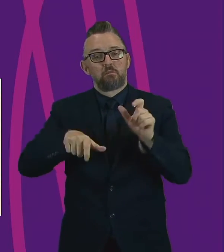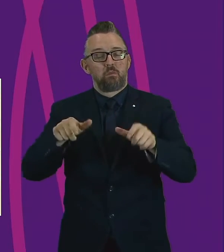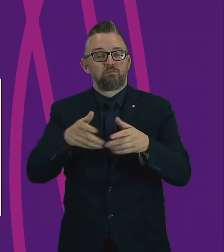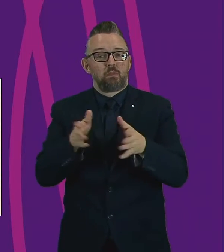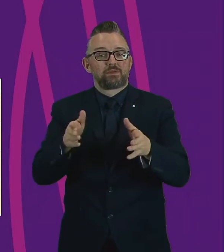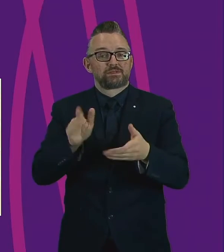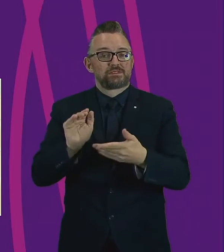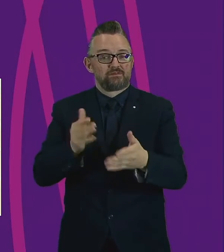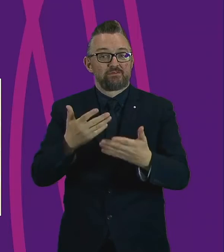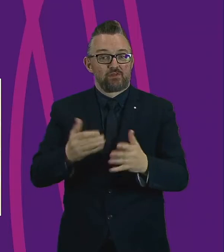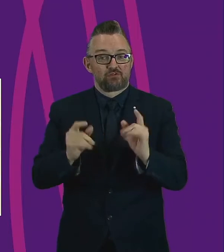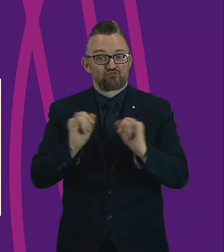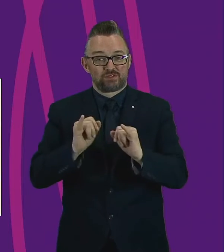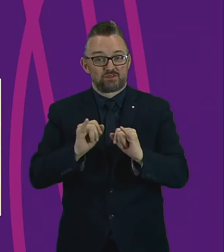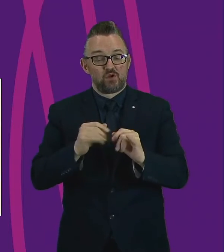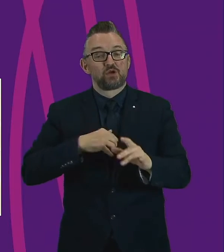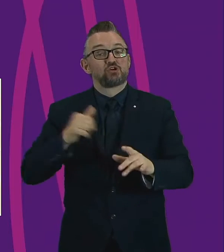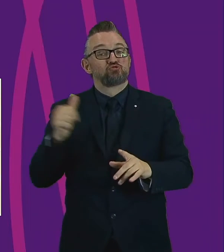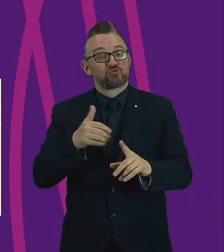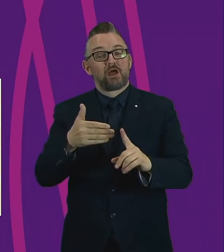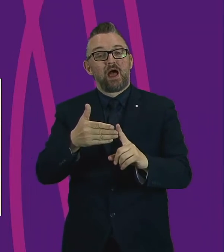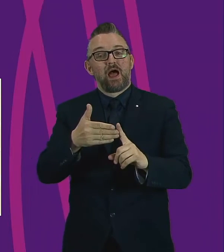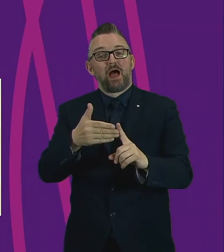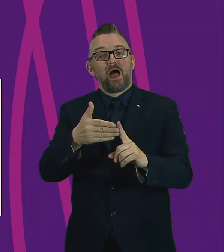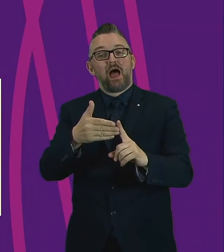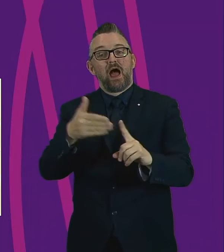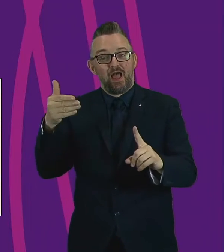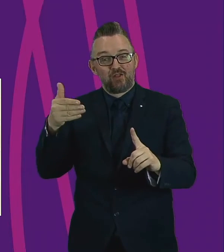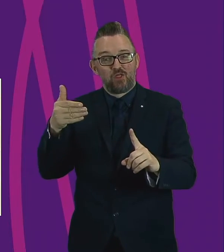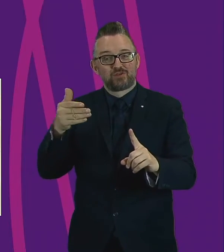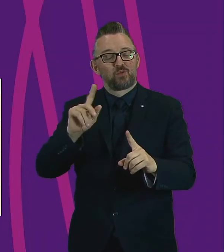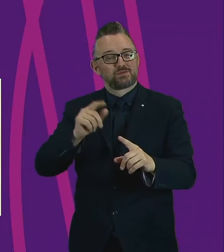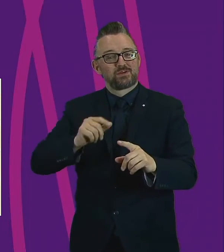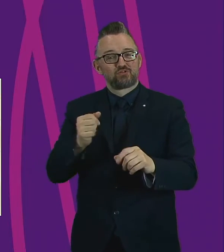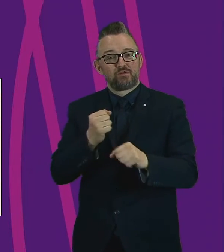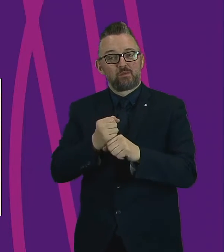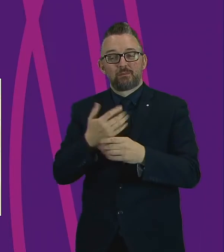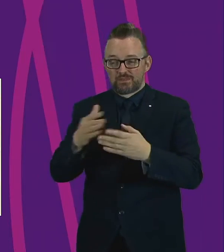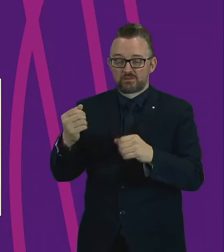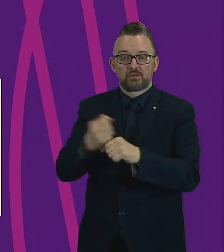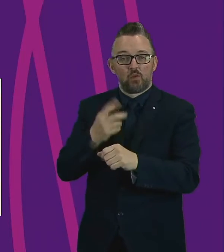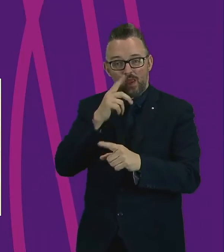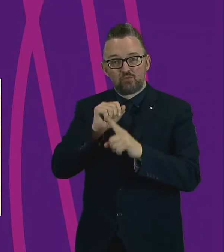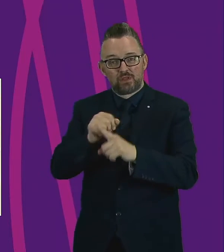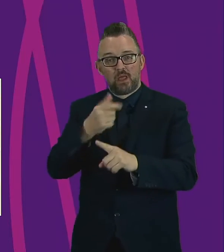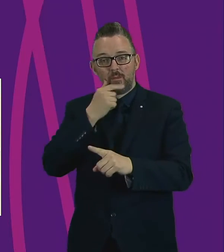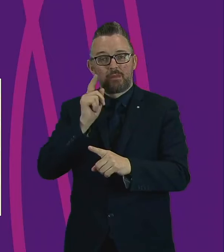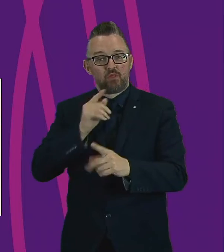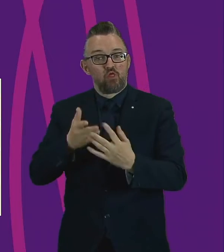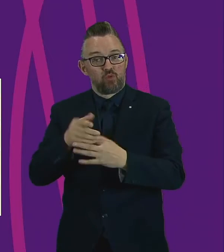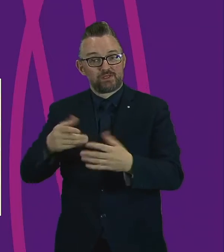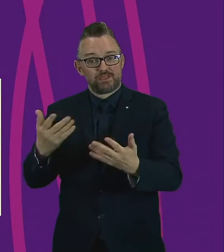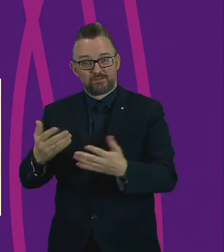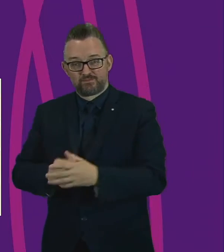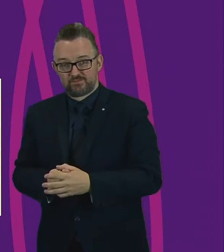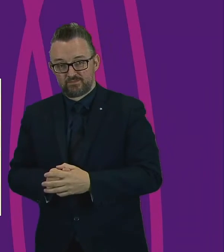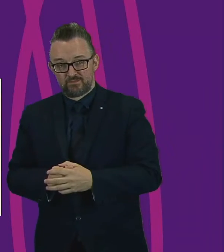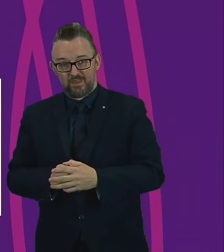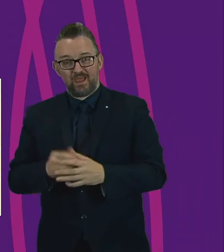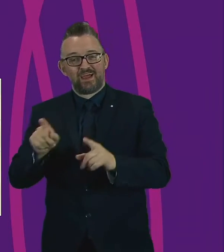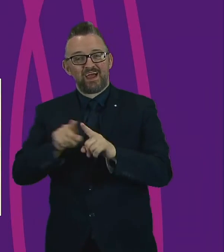through this time of crisis. And we should acknowledge what the UK Government has done to ensure we can protect people during this crisis.